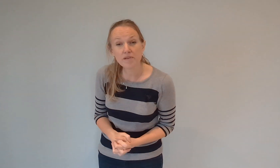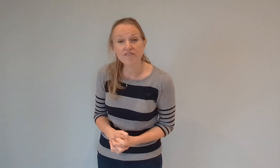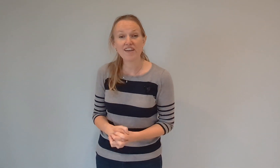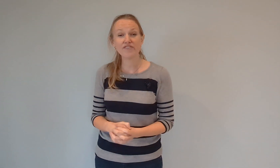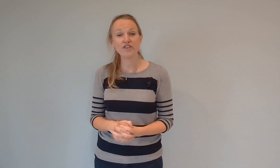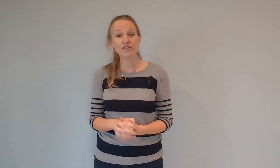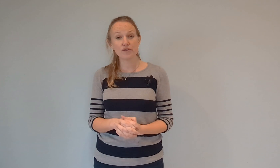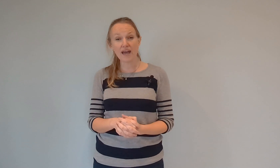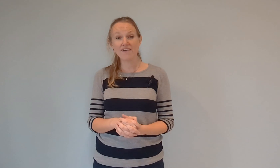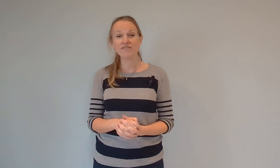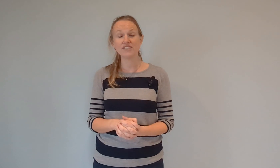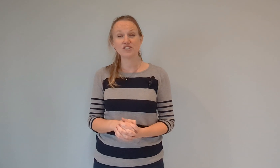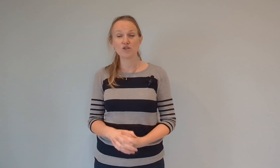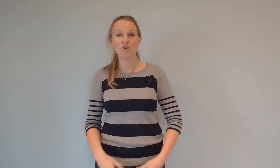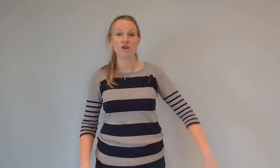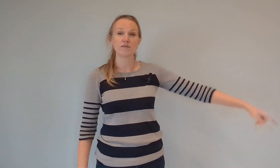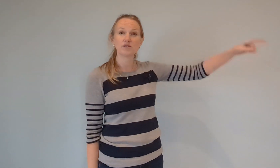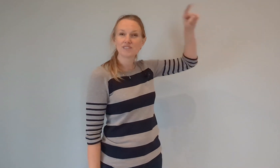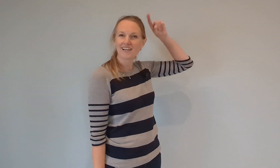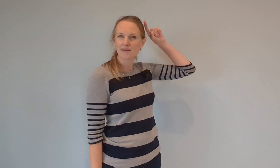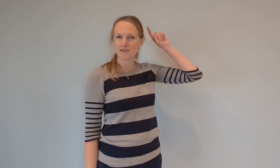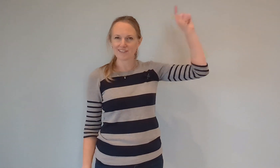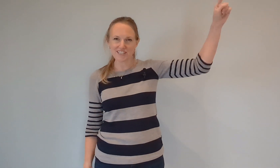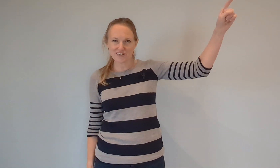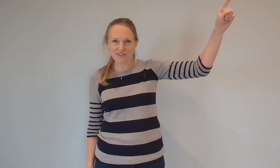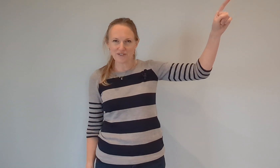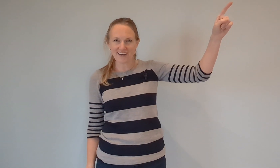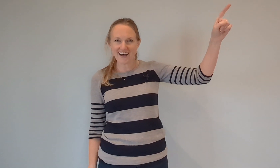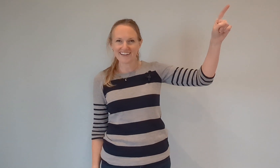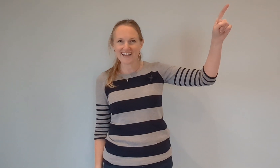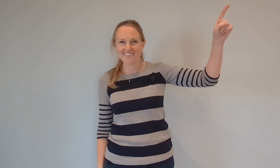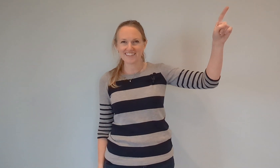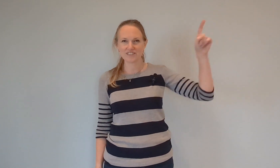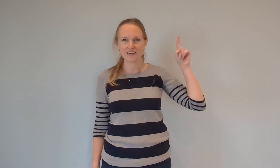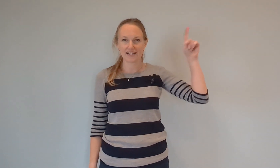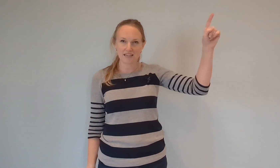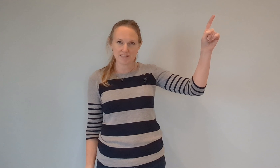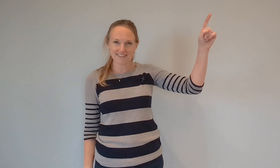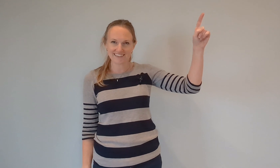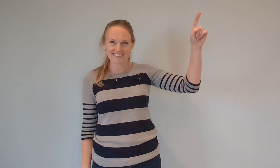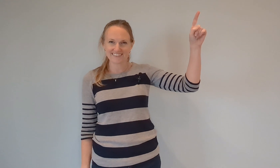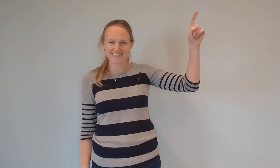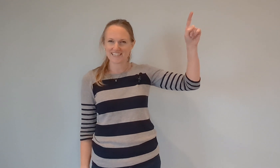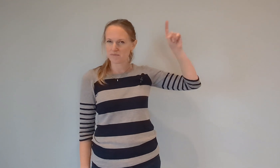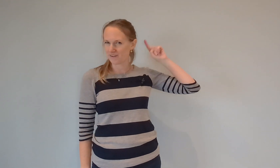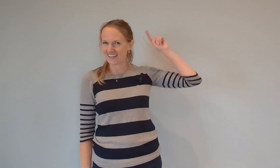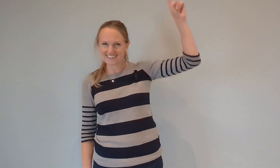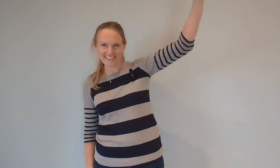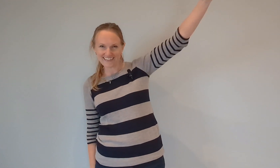been faithful through every storm. So we're talking about you, God in heaven. Sorry, I got to keep it down here so you can see it. But when I get excited, it